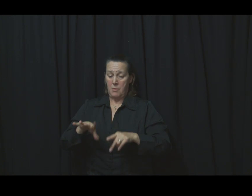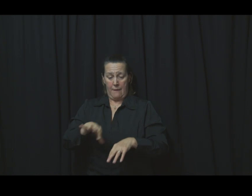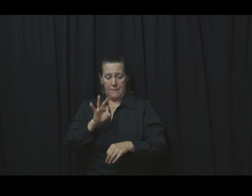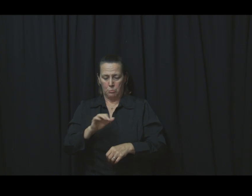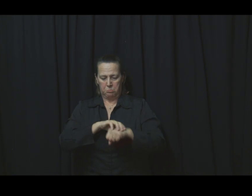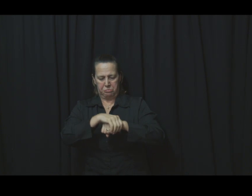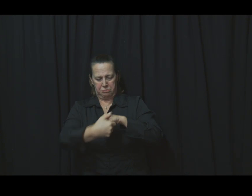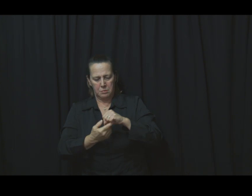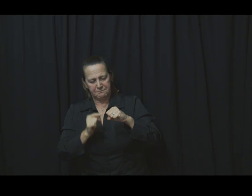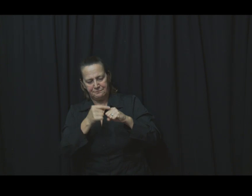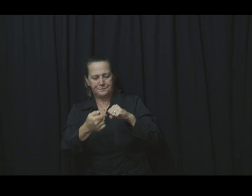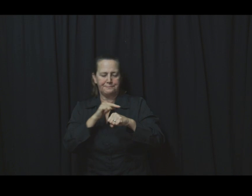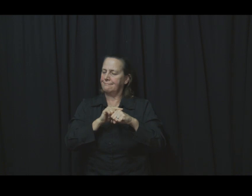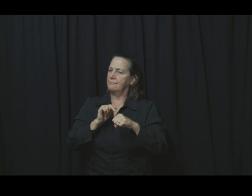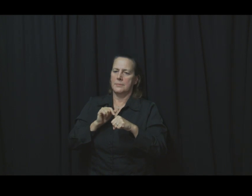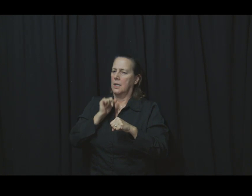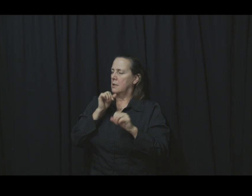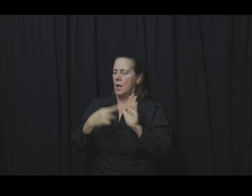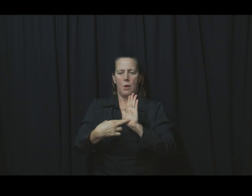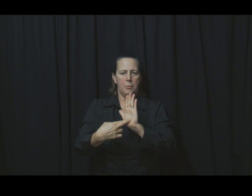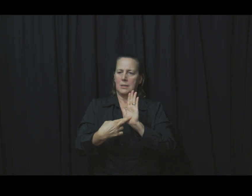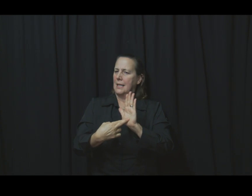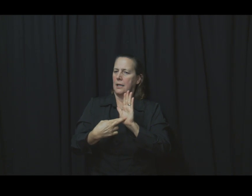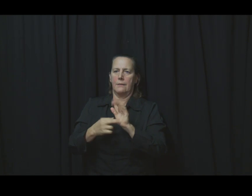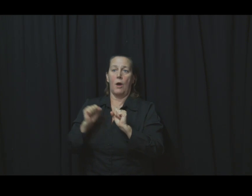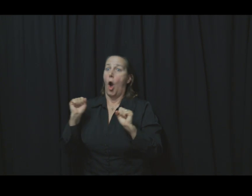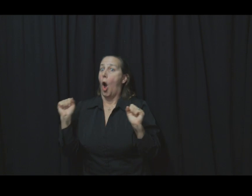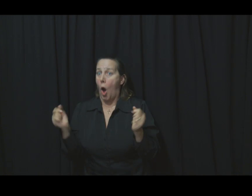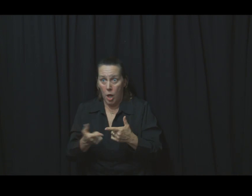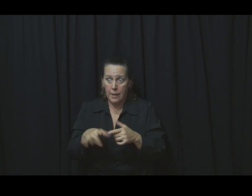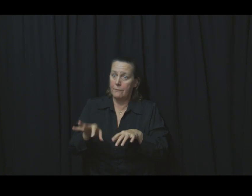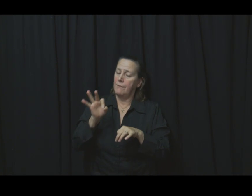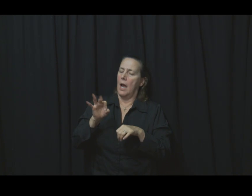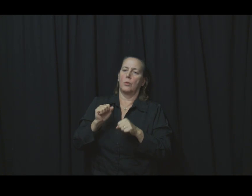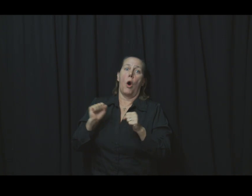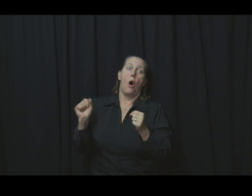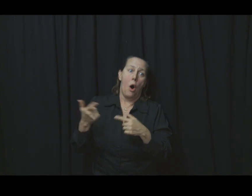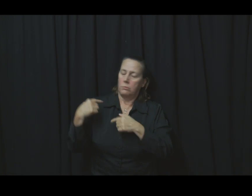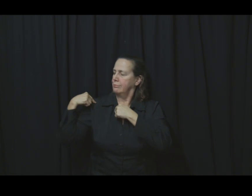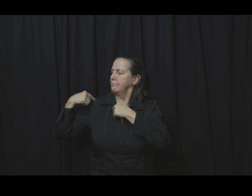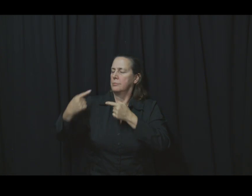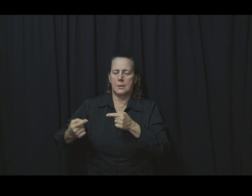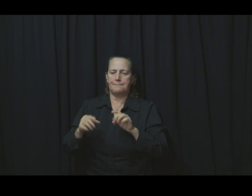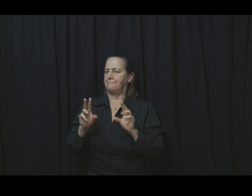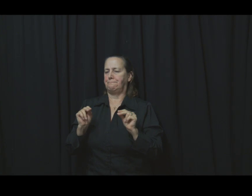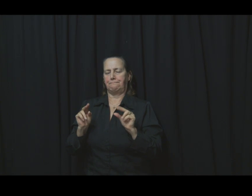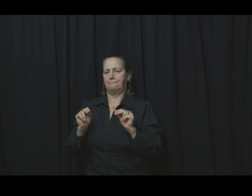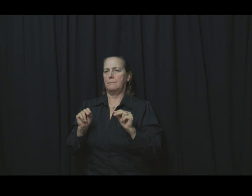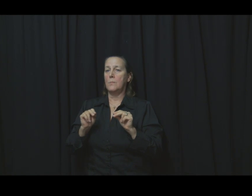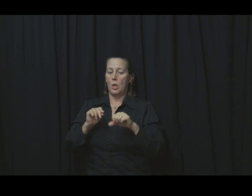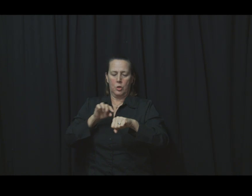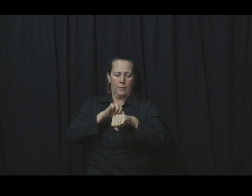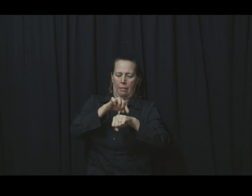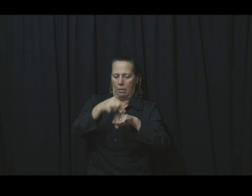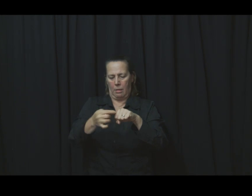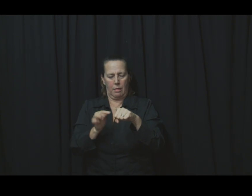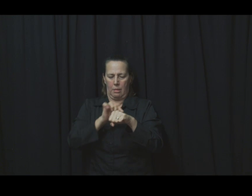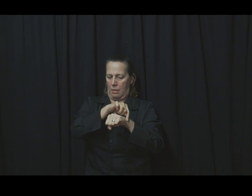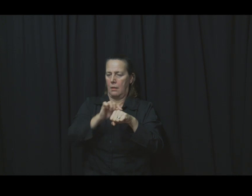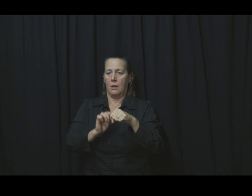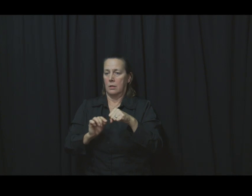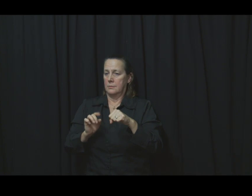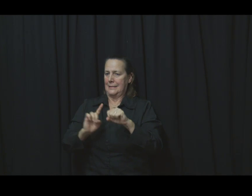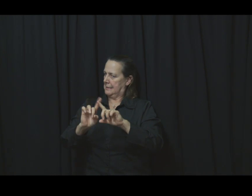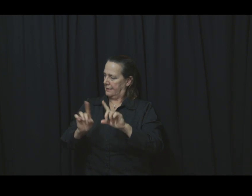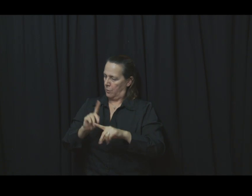world. It's by no means representative of all the fossil skulls that have been found, but these are all over the place. Now,